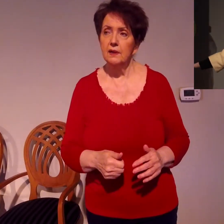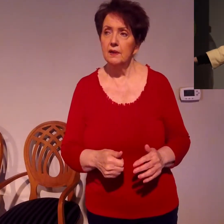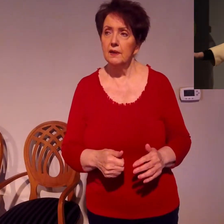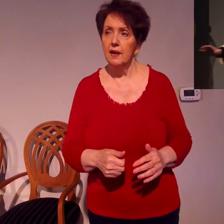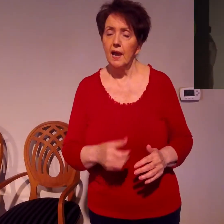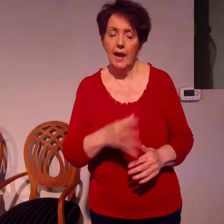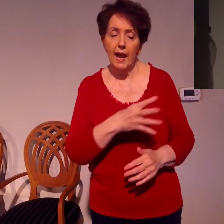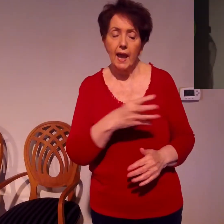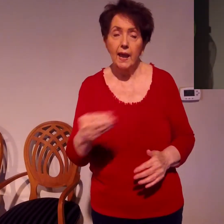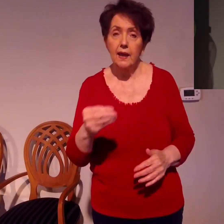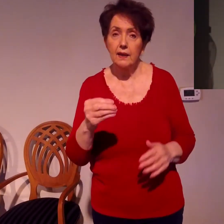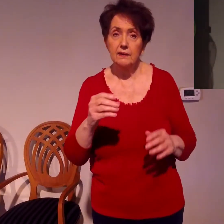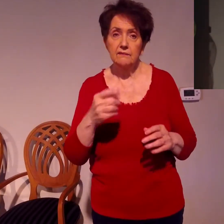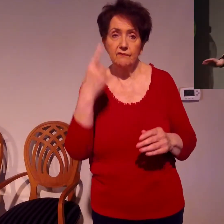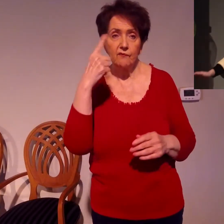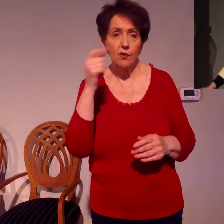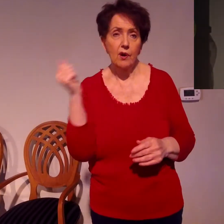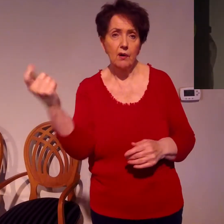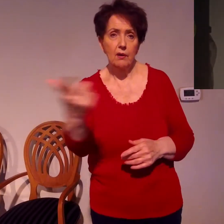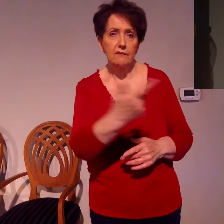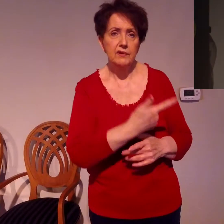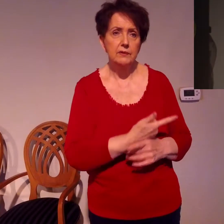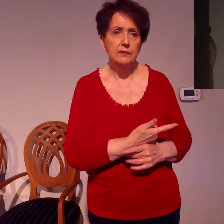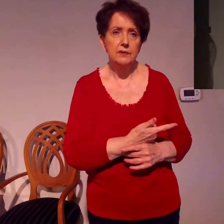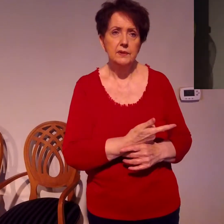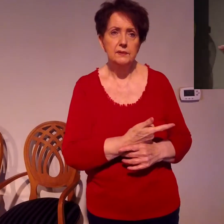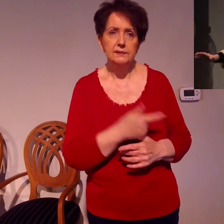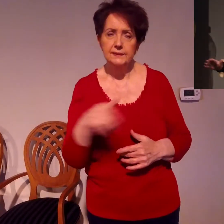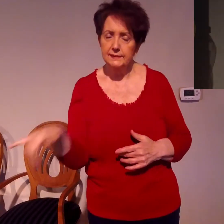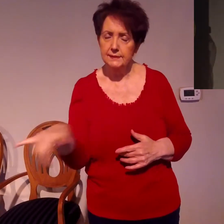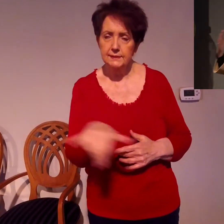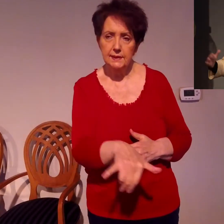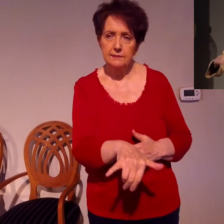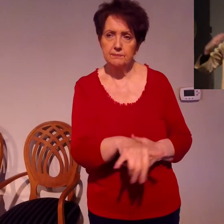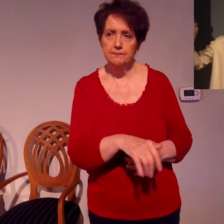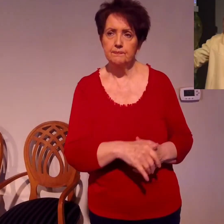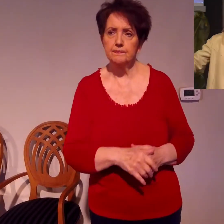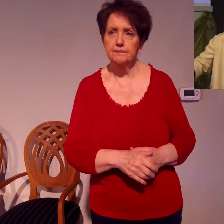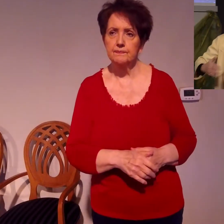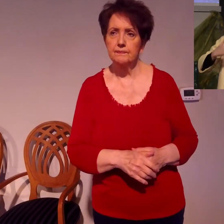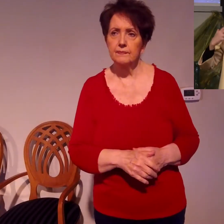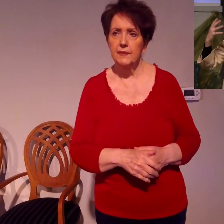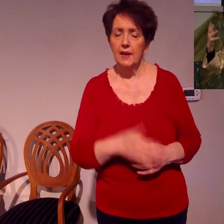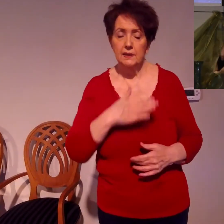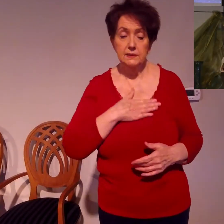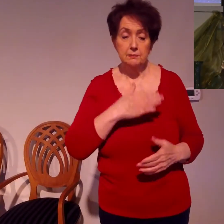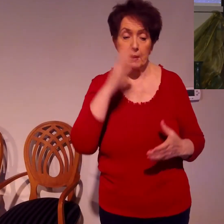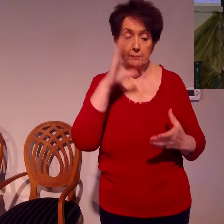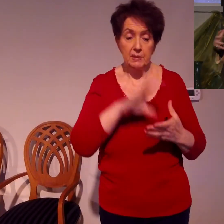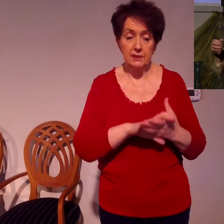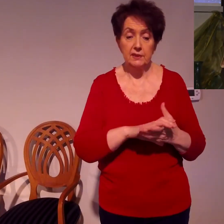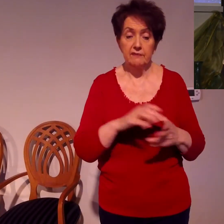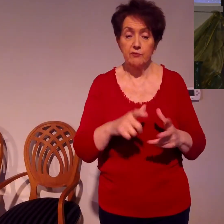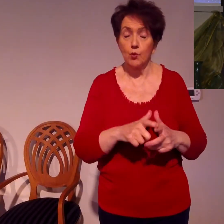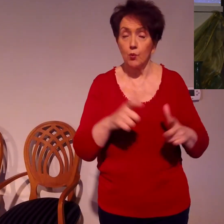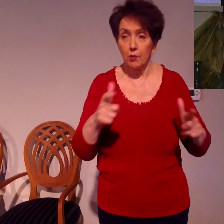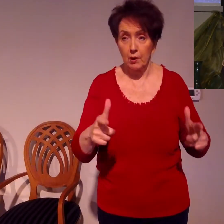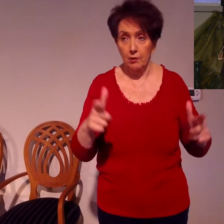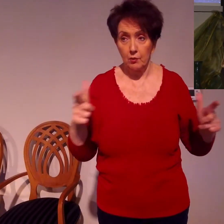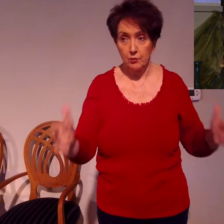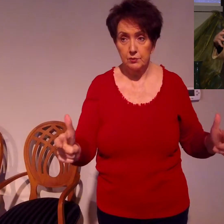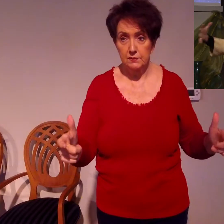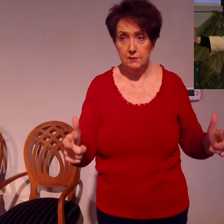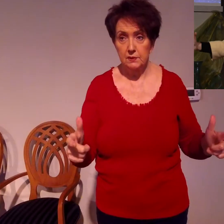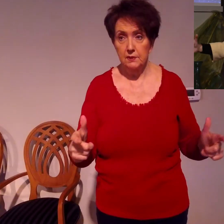collective, all of you. It's the same thing. And as my belief continues to grow, wherever we